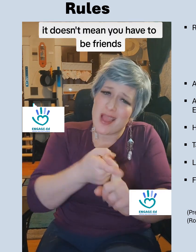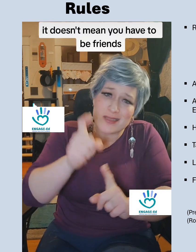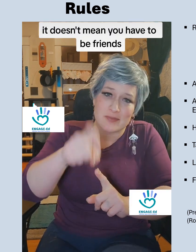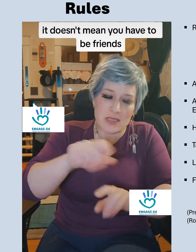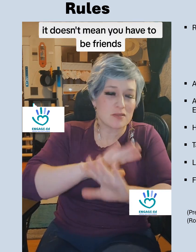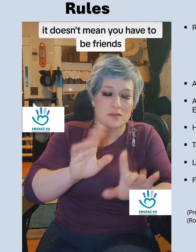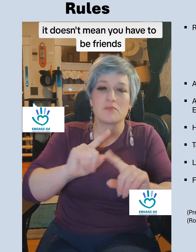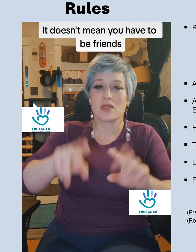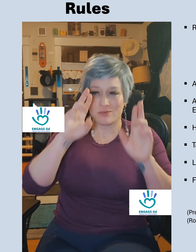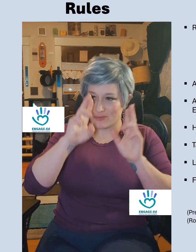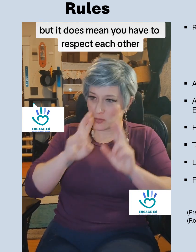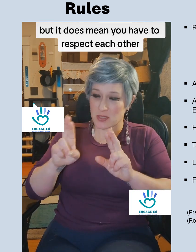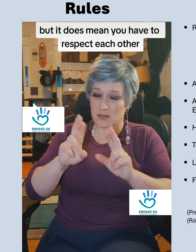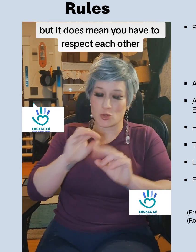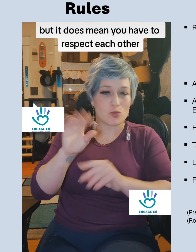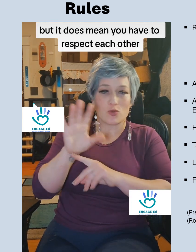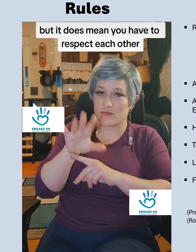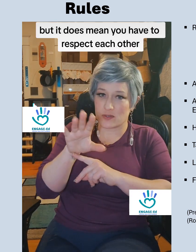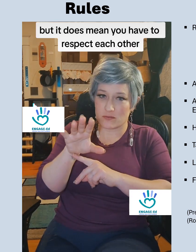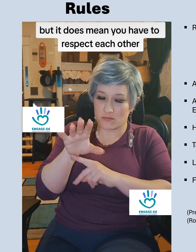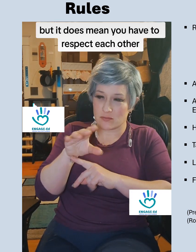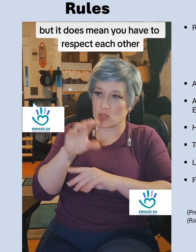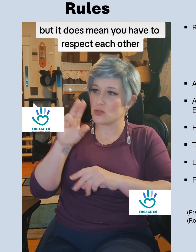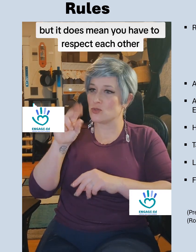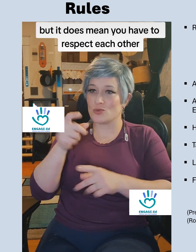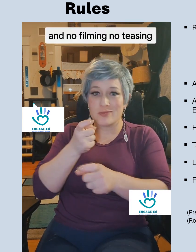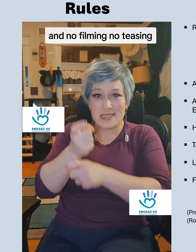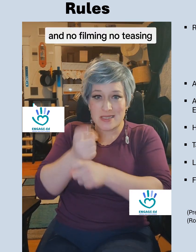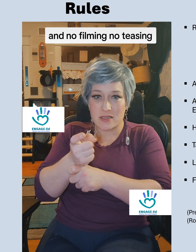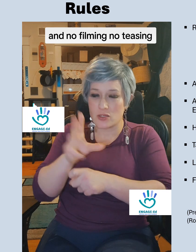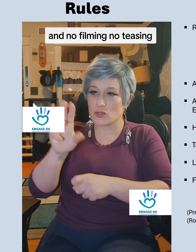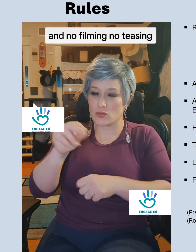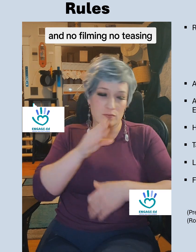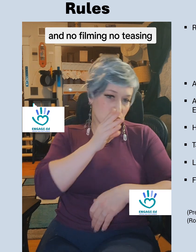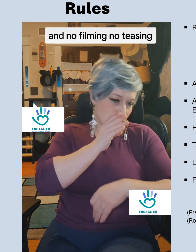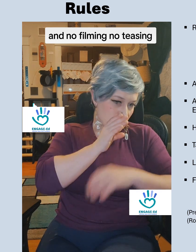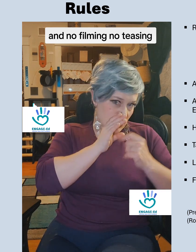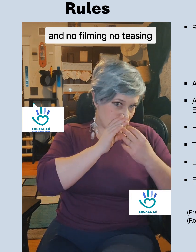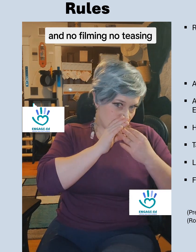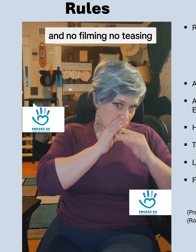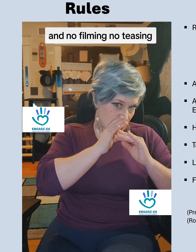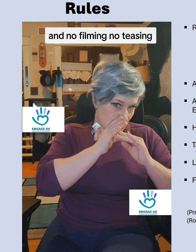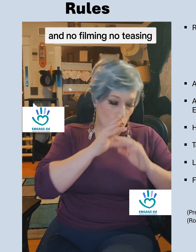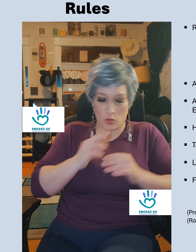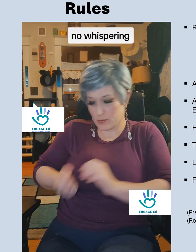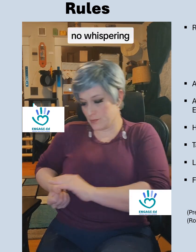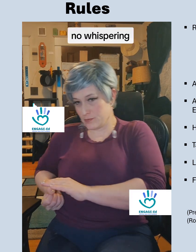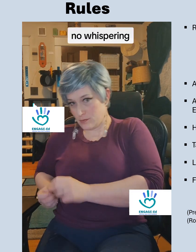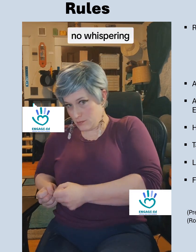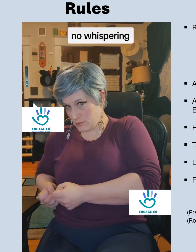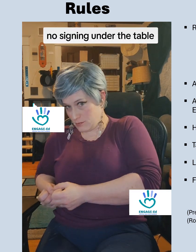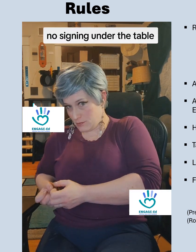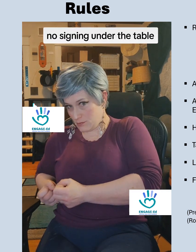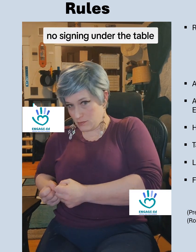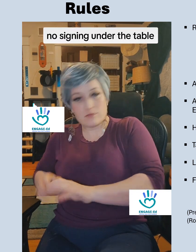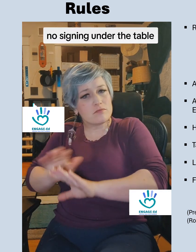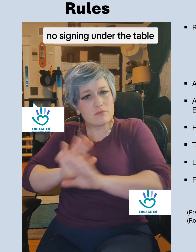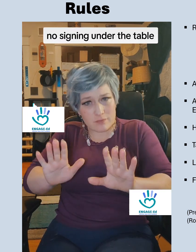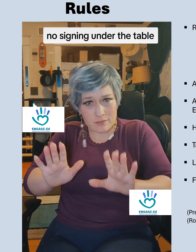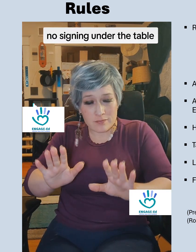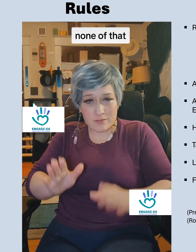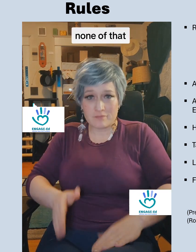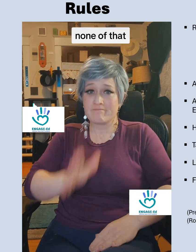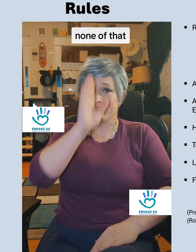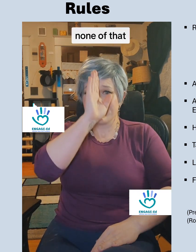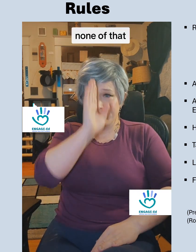have to be friends, but it does mean you have to respect each other. And no filming, no teasing, no whispering, no signing under the